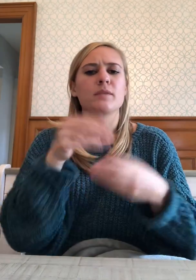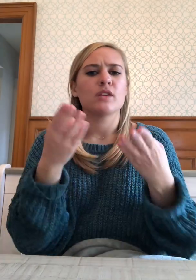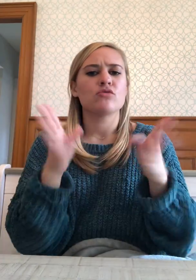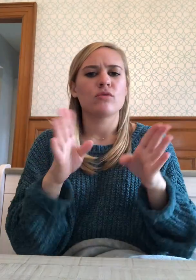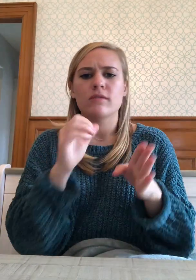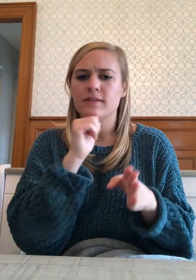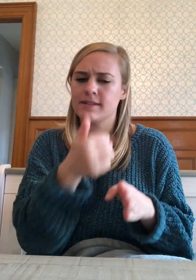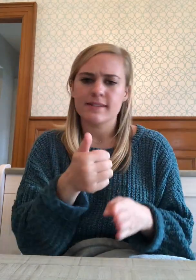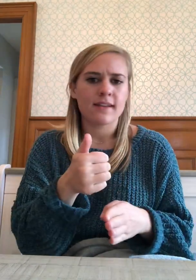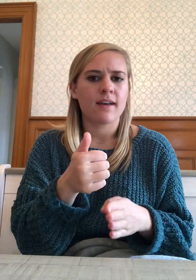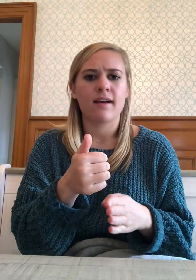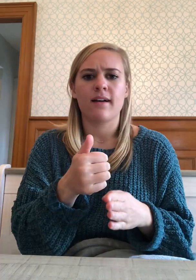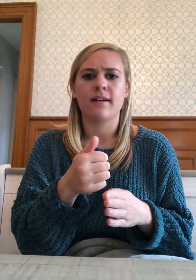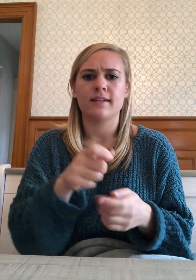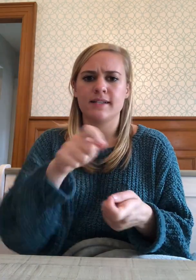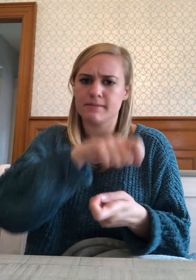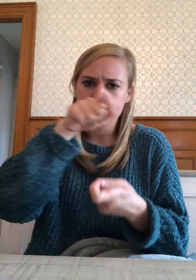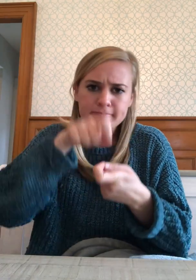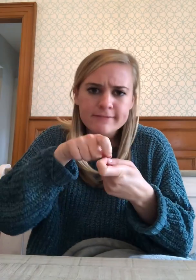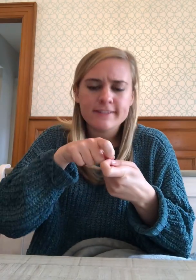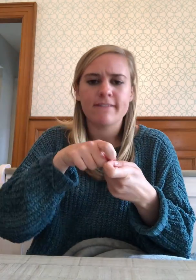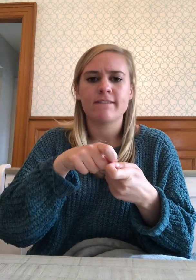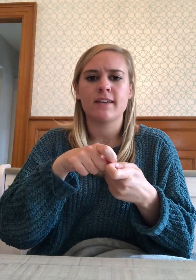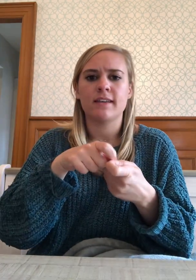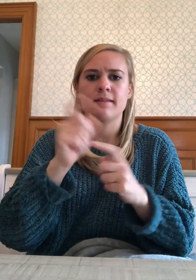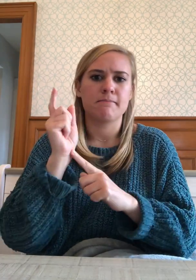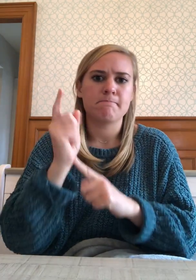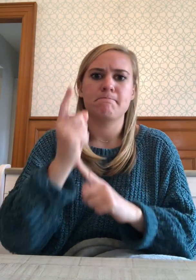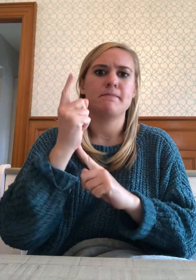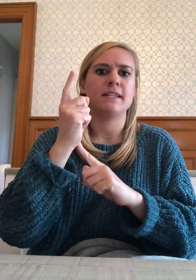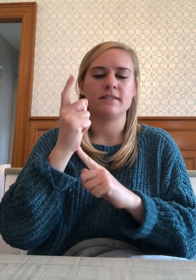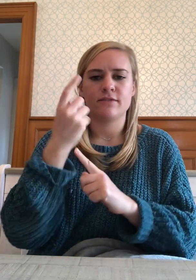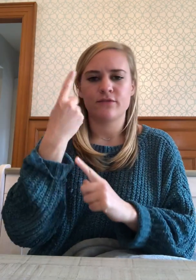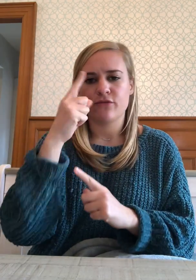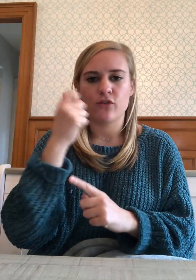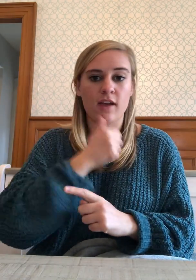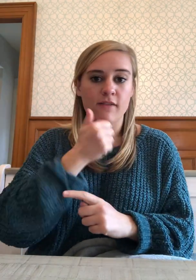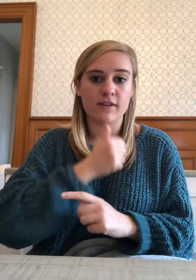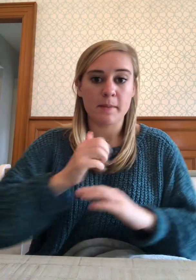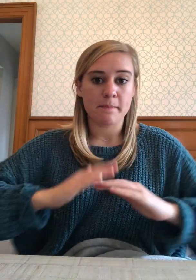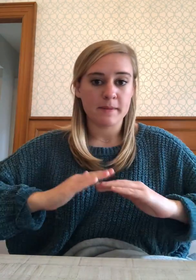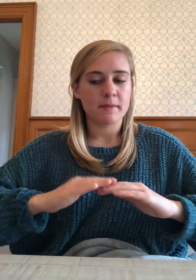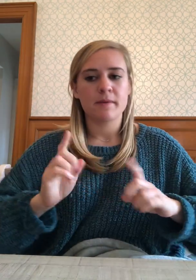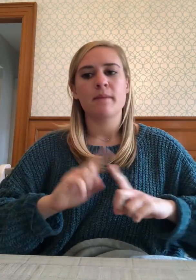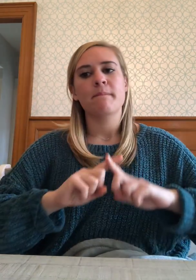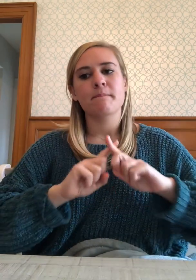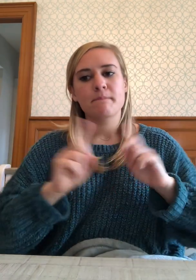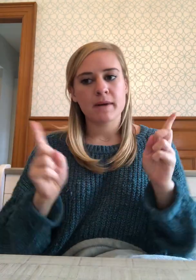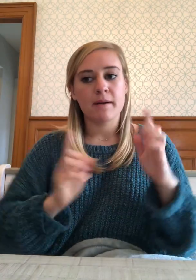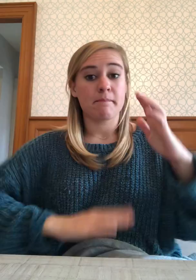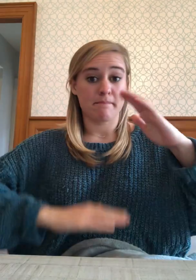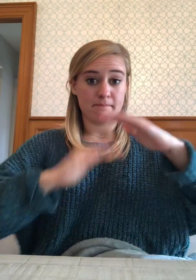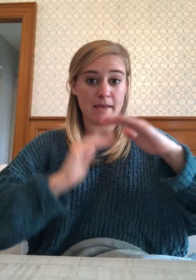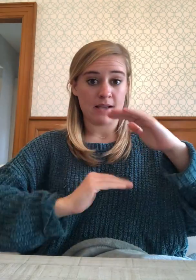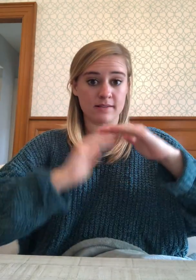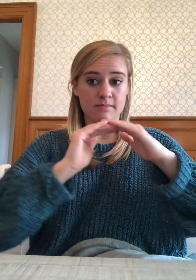daily minimum, but we can say that maximum intensity of a habit is about 4 months